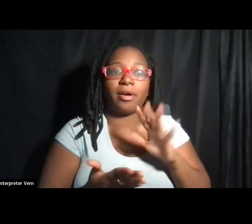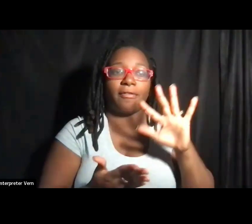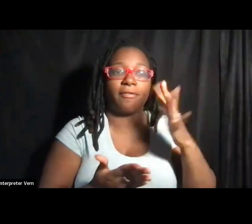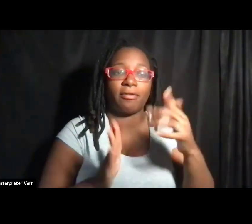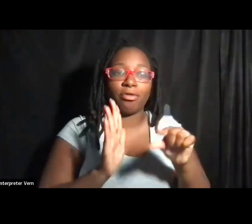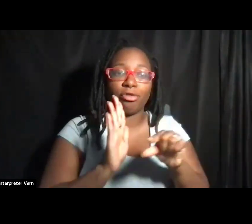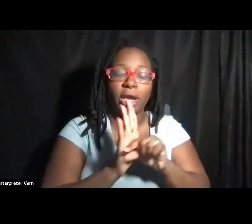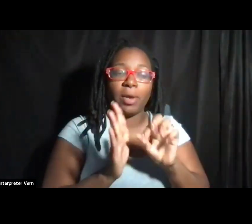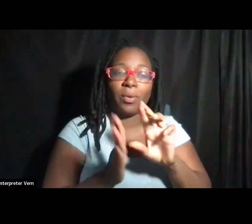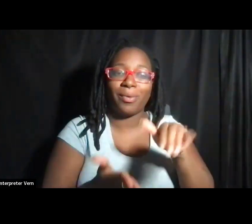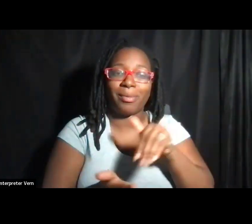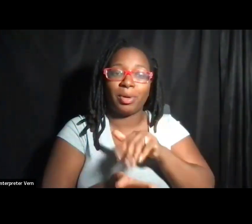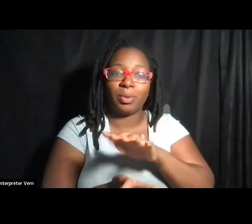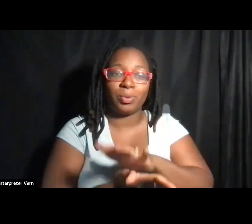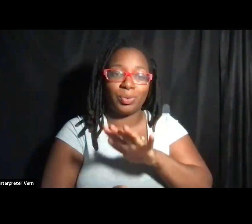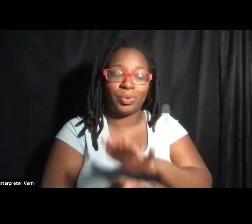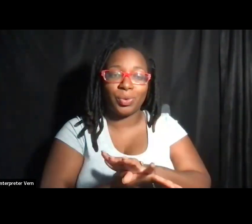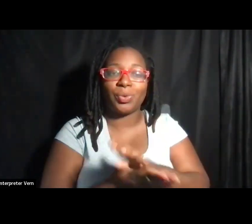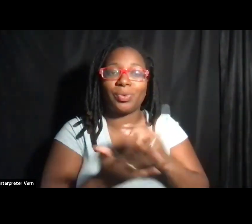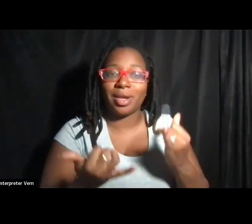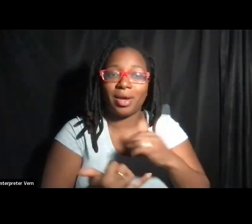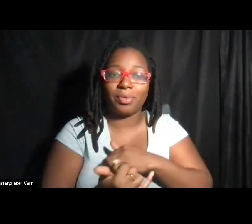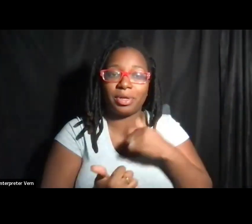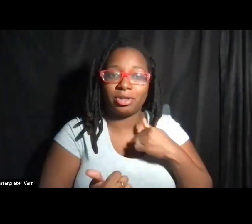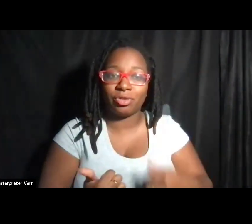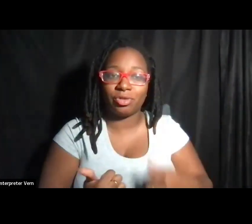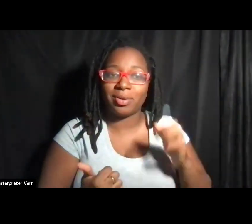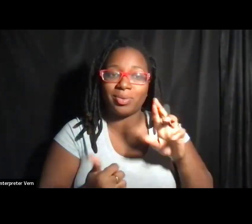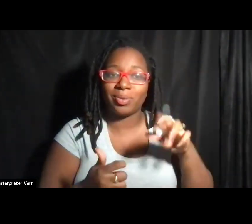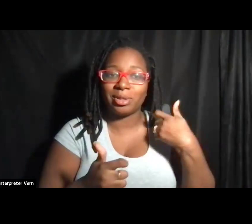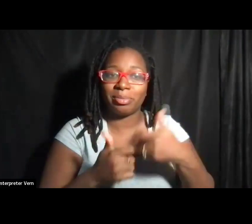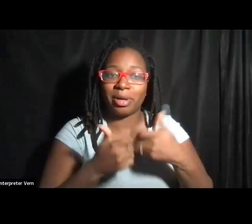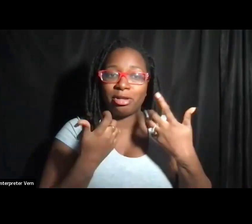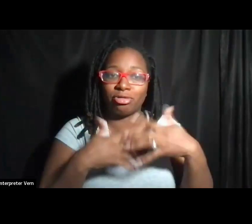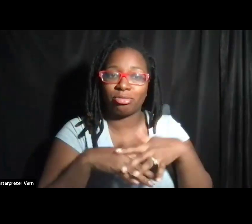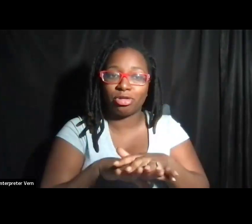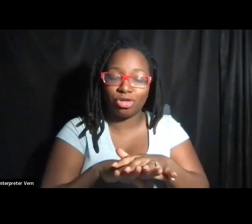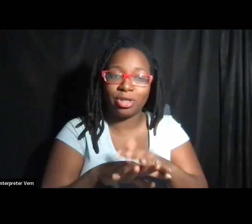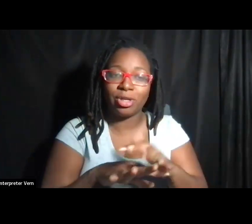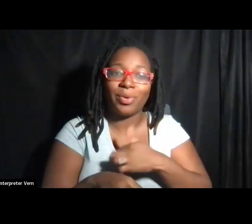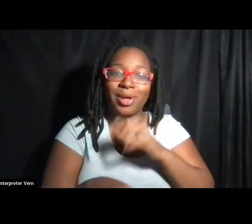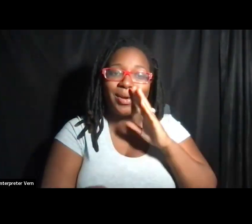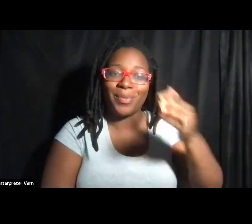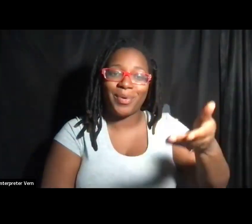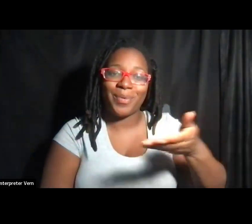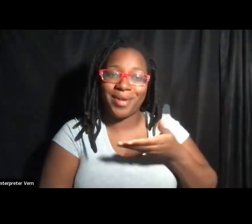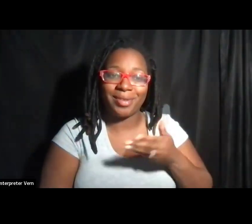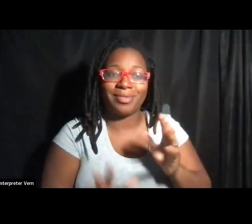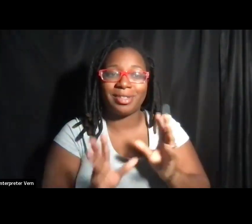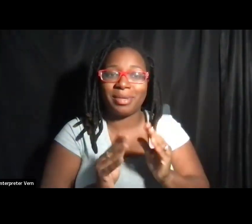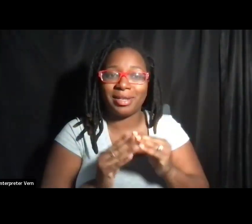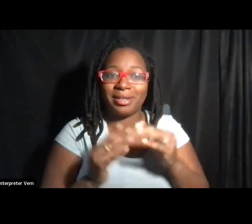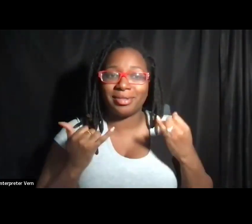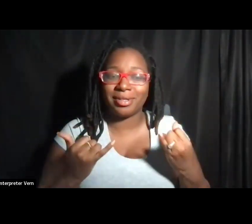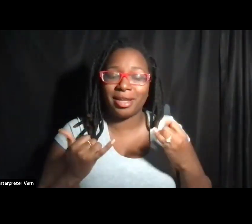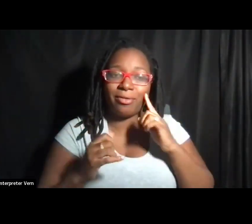meeting about the continuation of our program. We are so excited to have you join us today as we celebrate the incredible achievements of